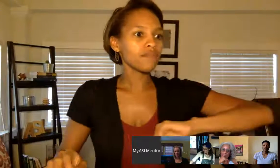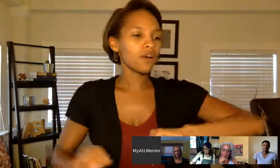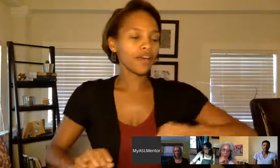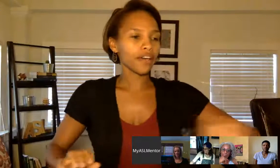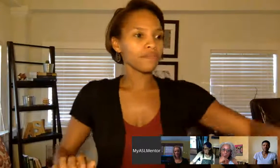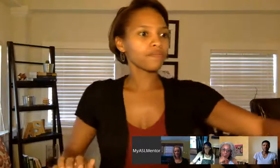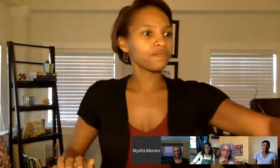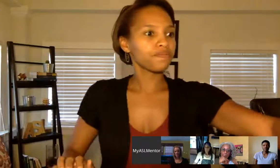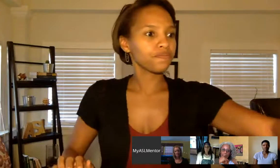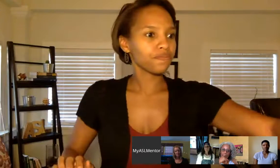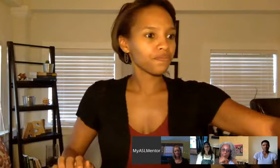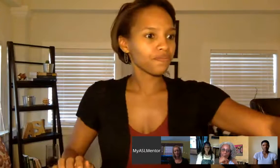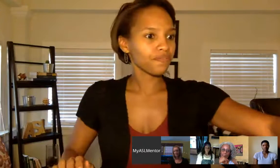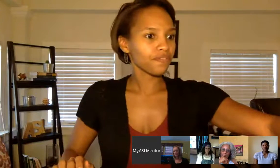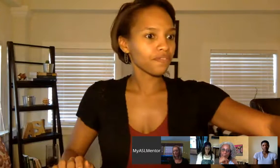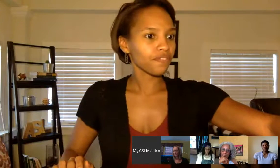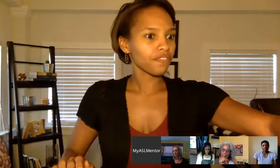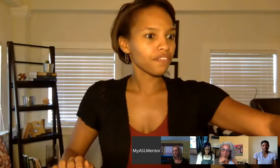note. Okay.